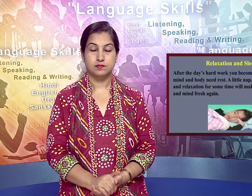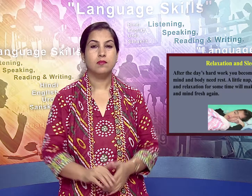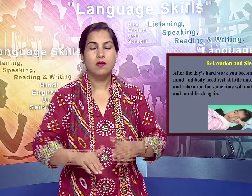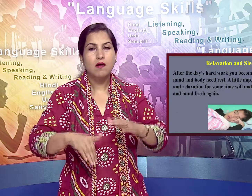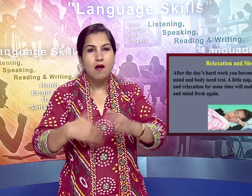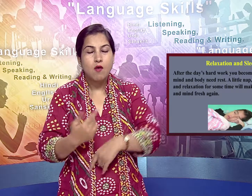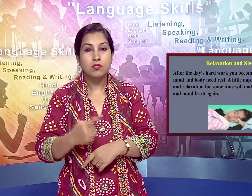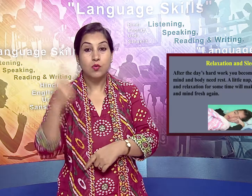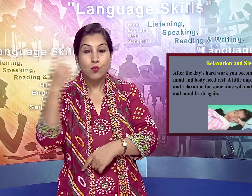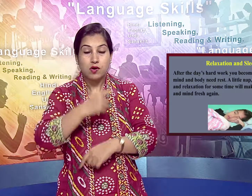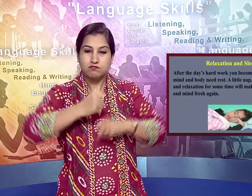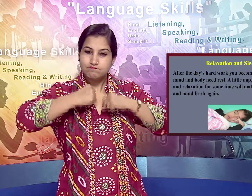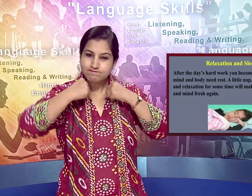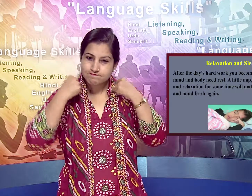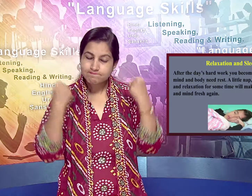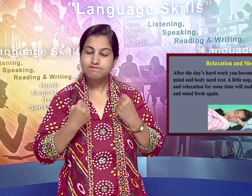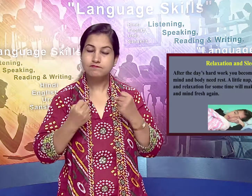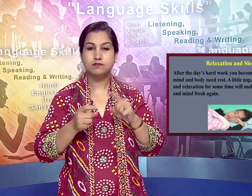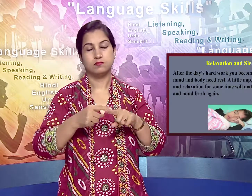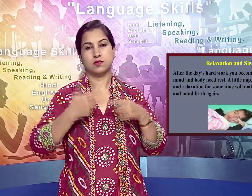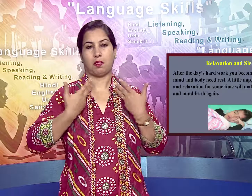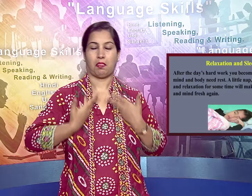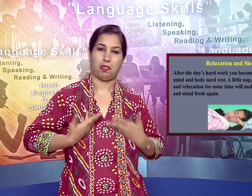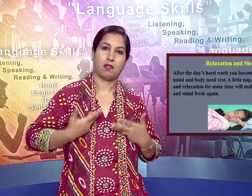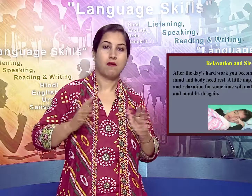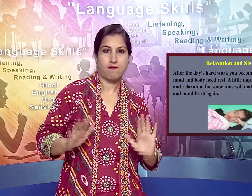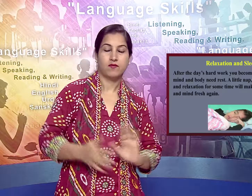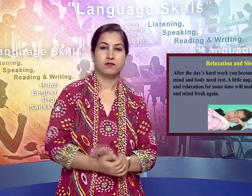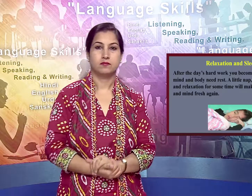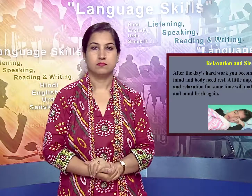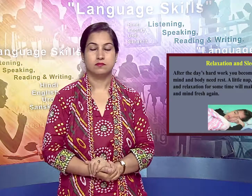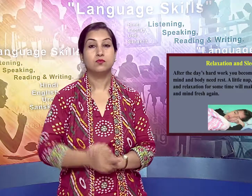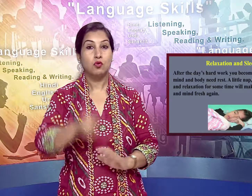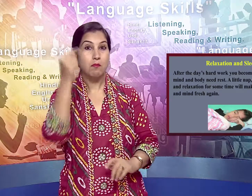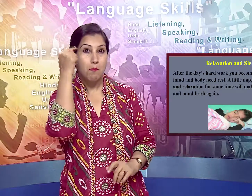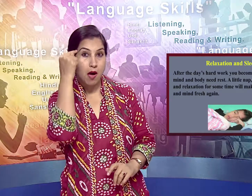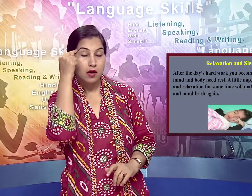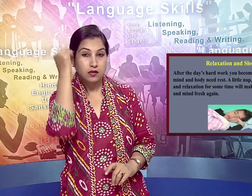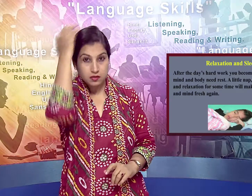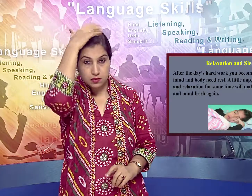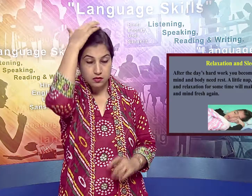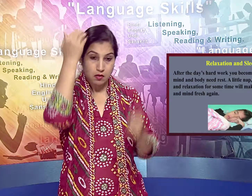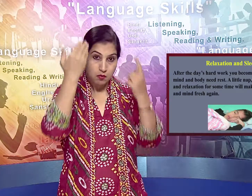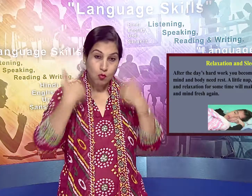After the day's hard work, you become tired. Your mind and body need